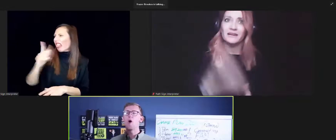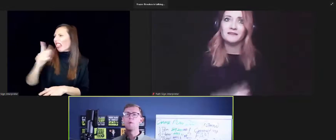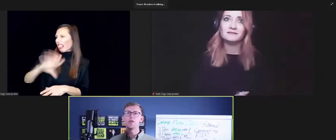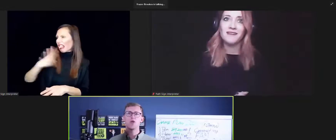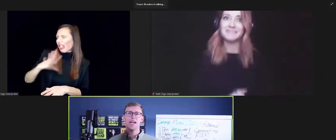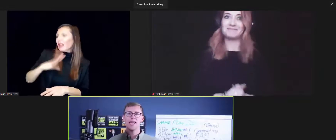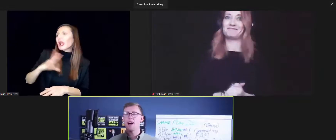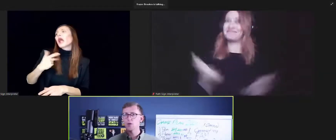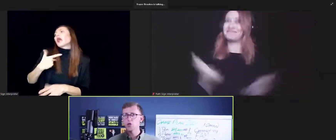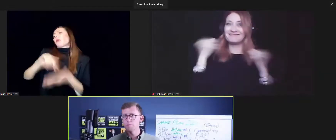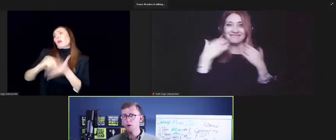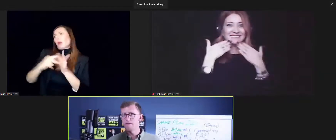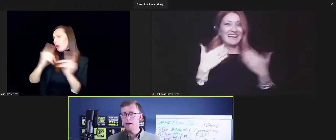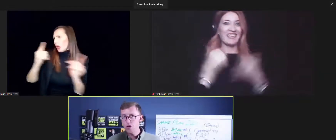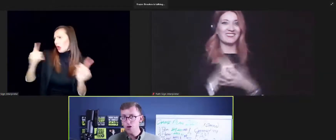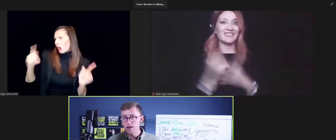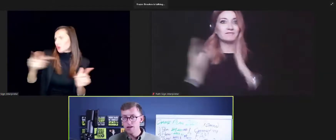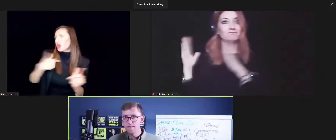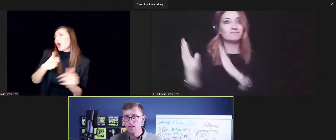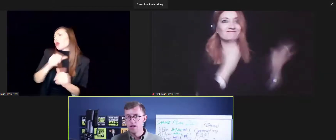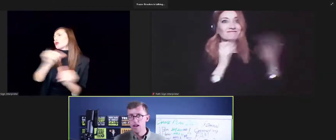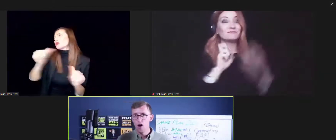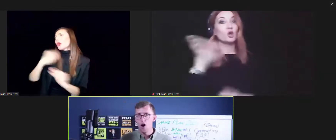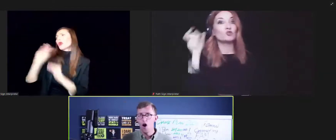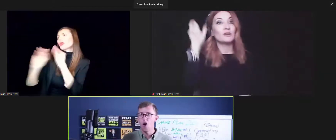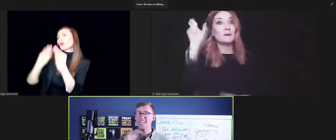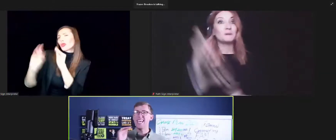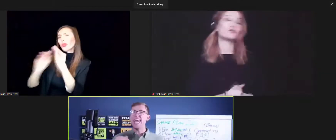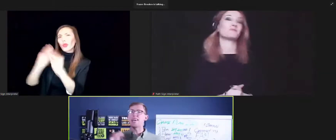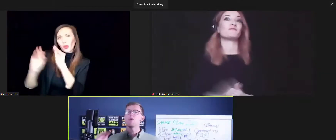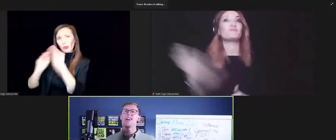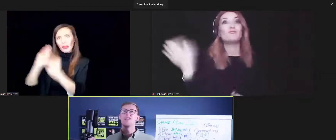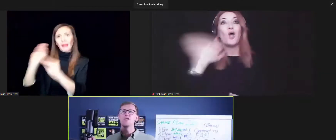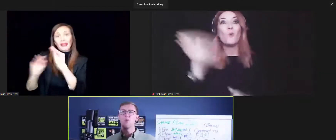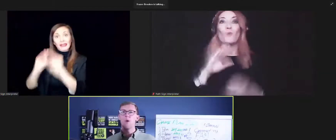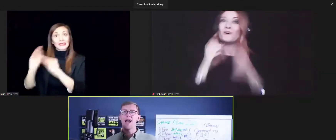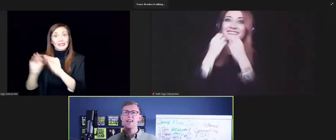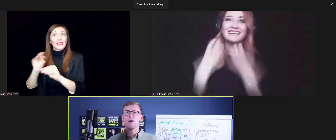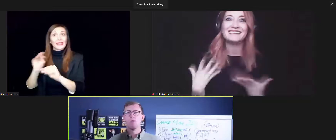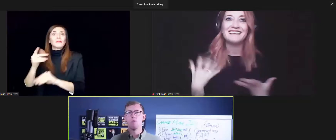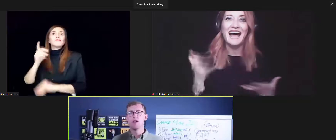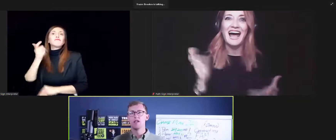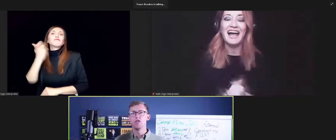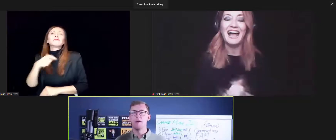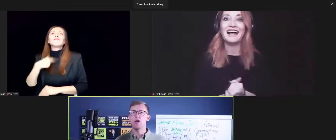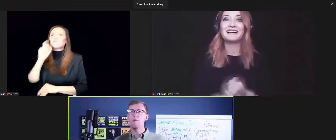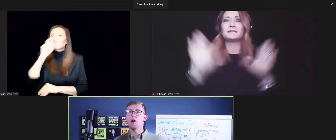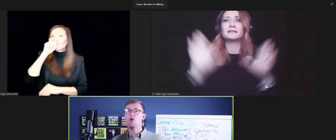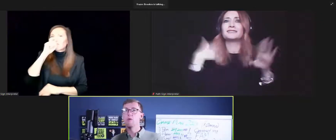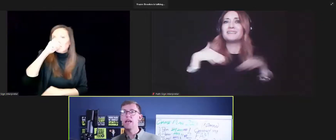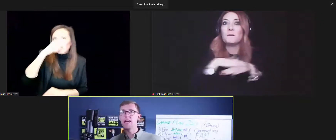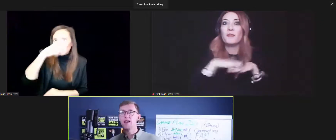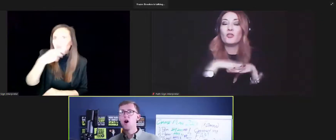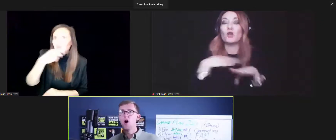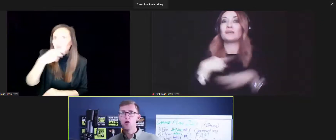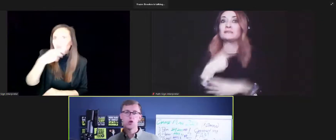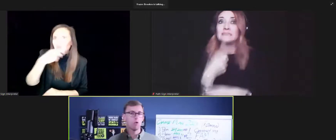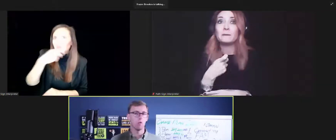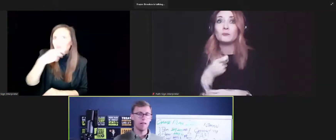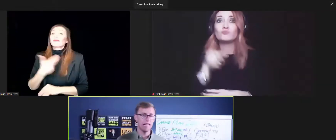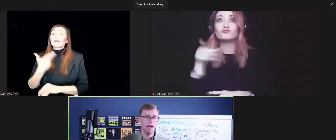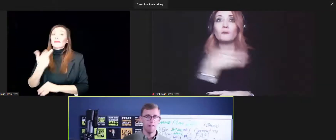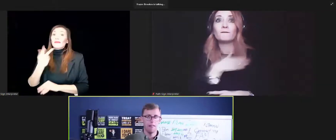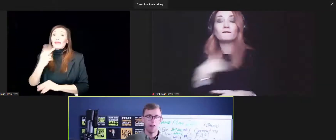be open to checking out some more information on a game-changing way to make some extra money on